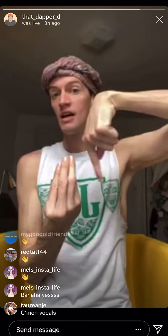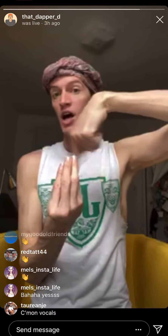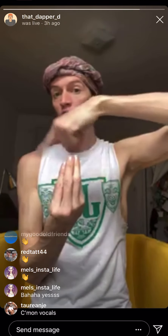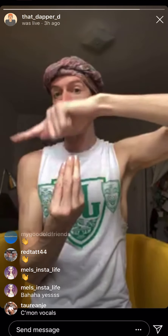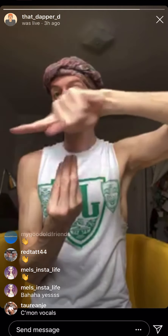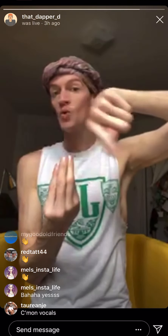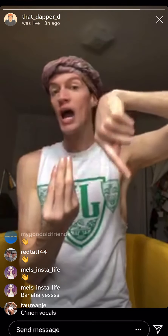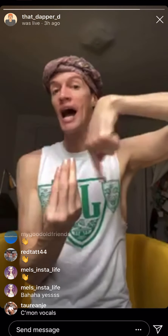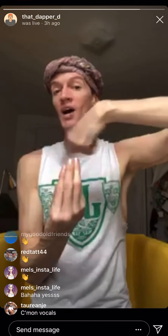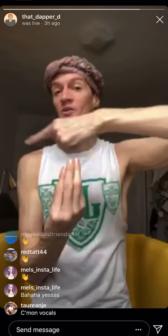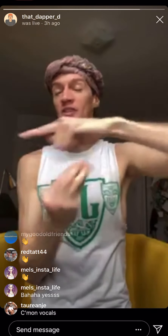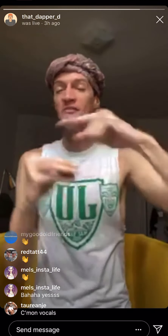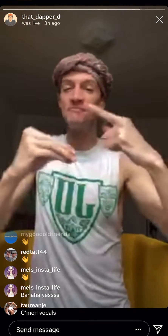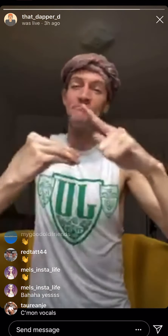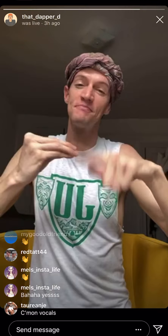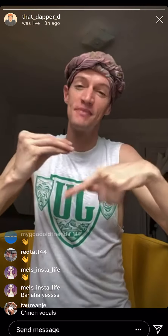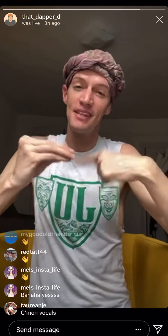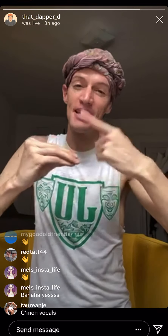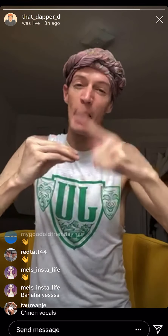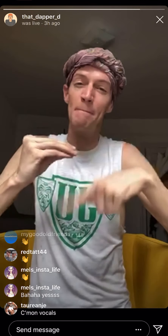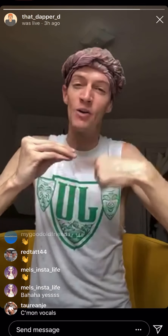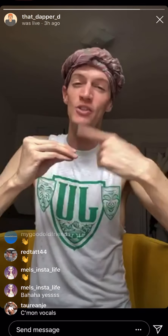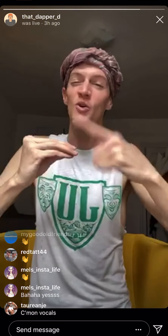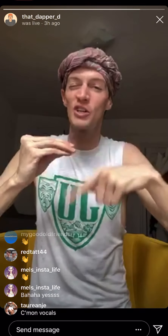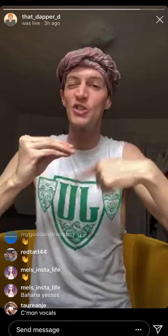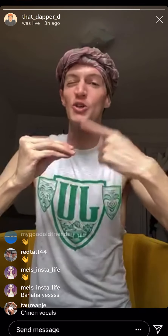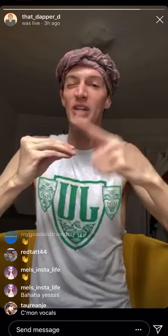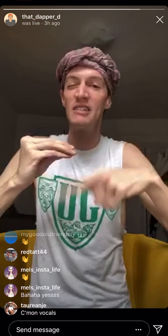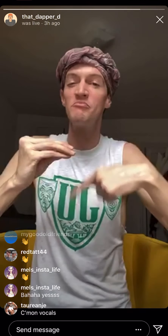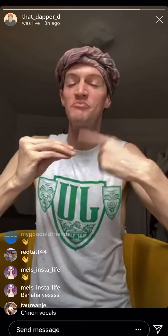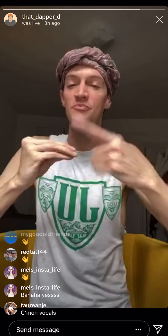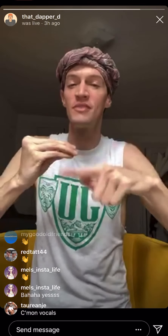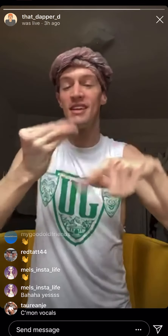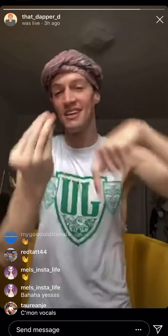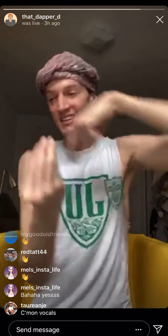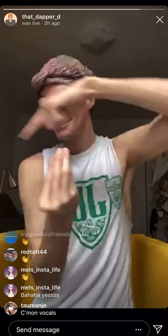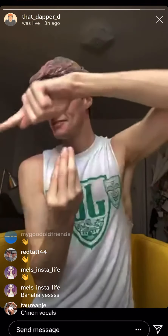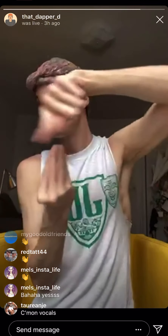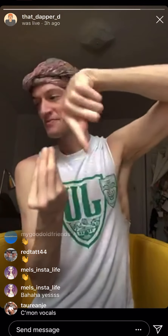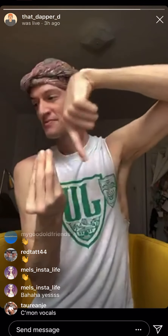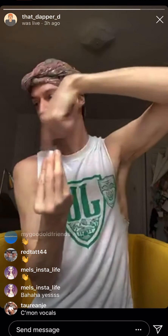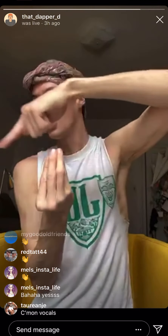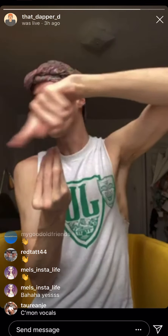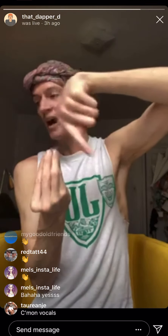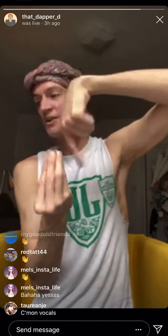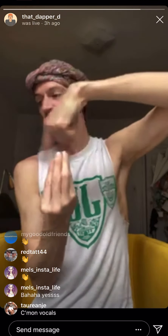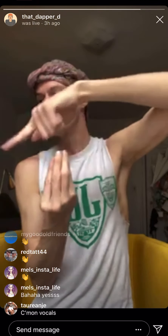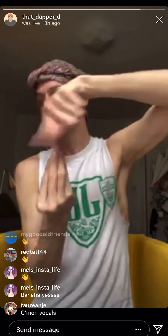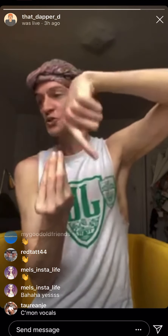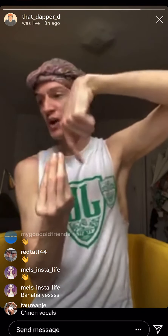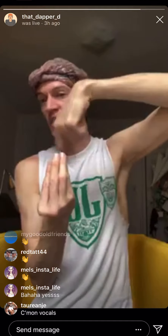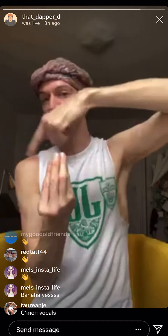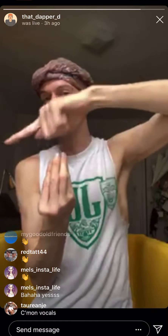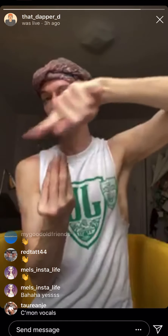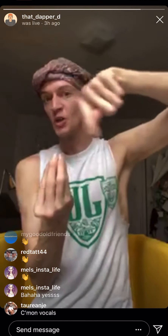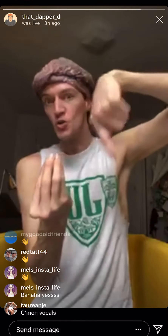around about or concerning around, surround. Ooh,